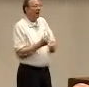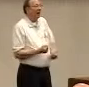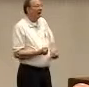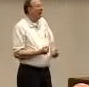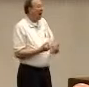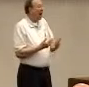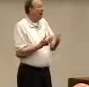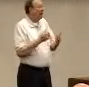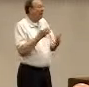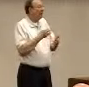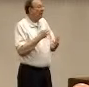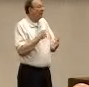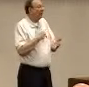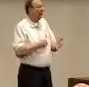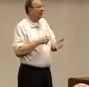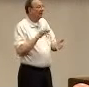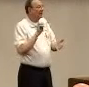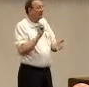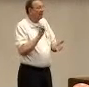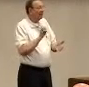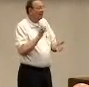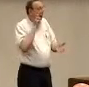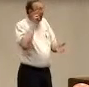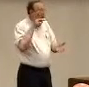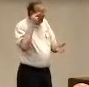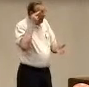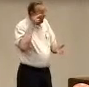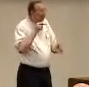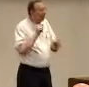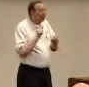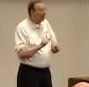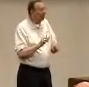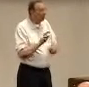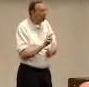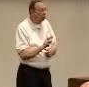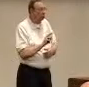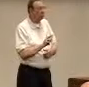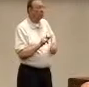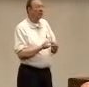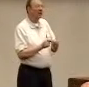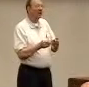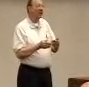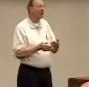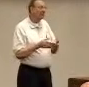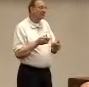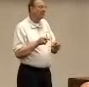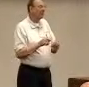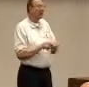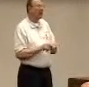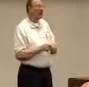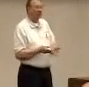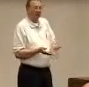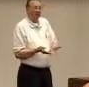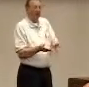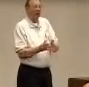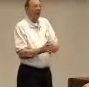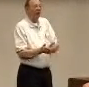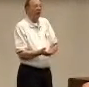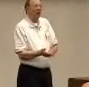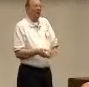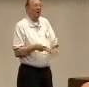I caught fire of the passion of evangelism when I realized that it actually could be easy. When it could be simple